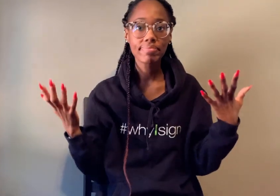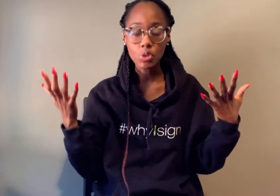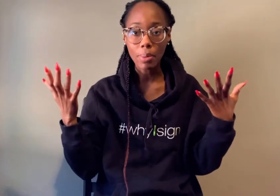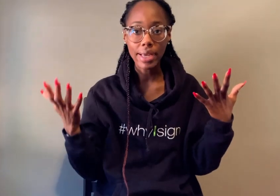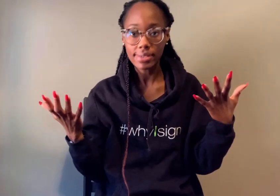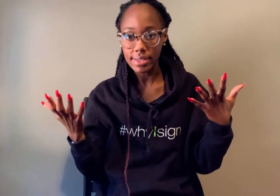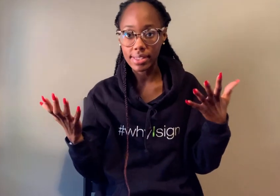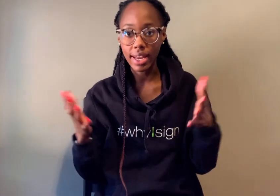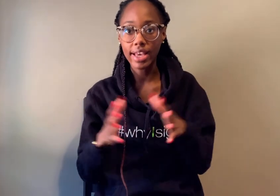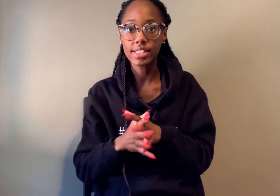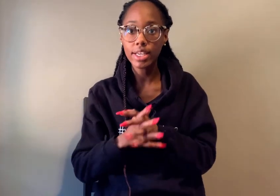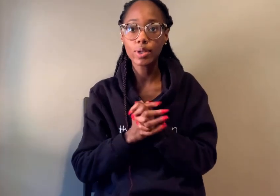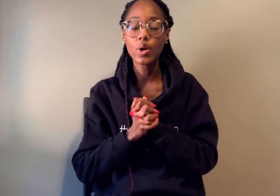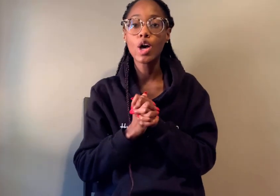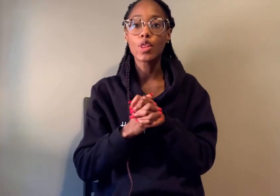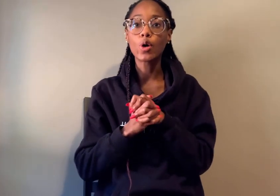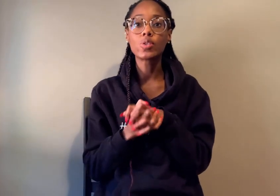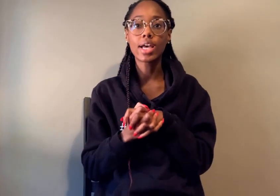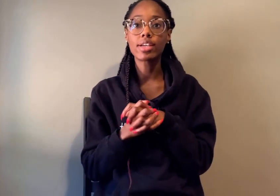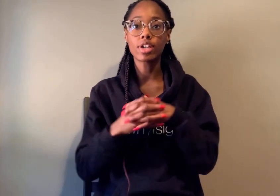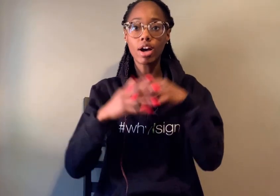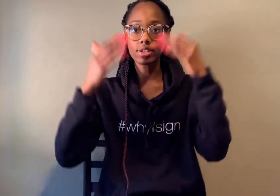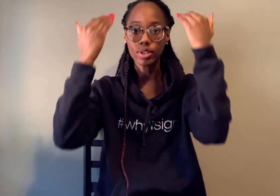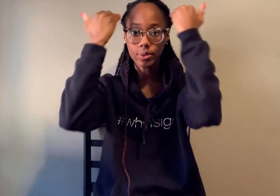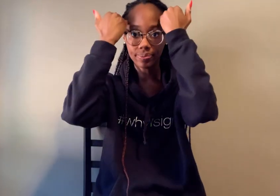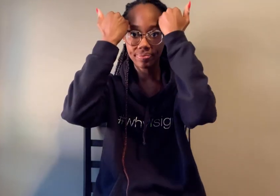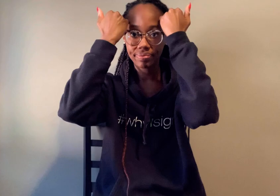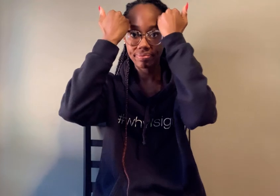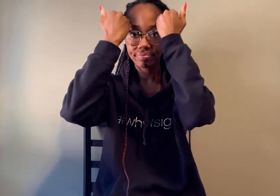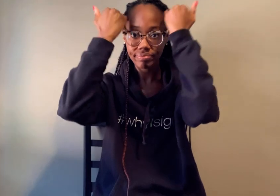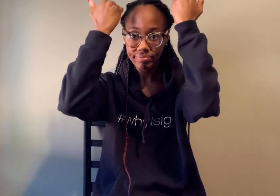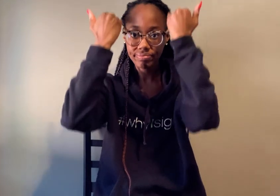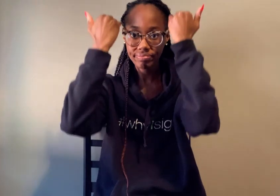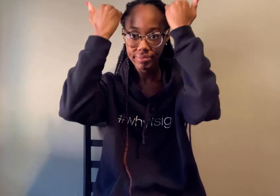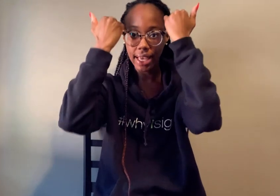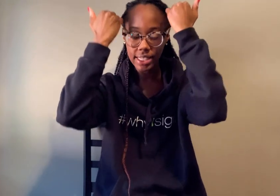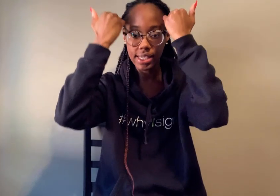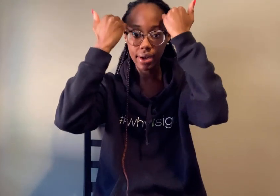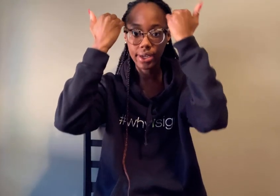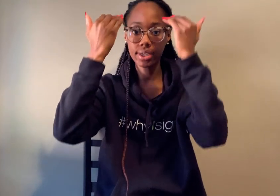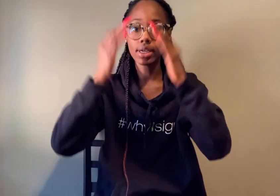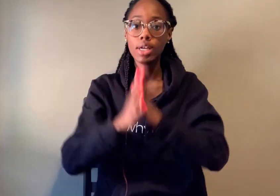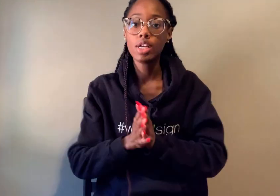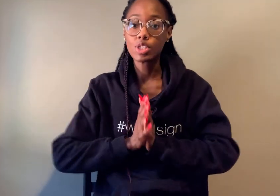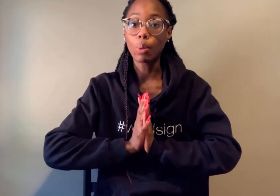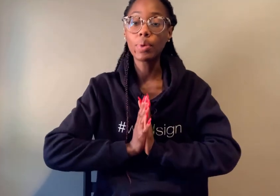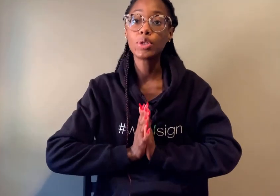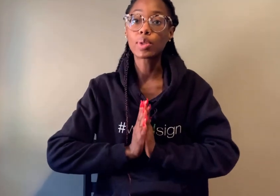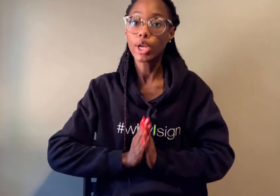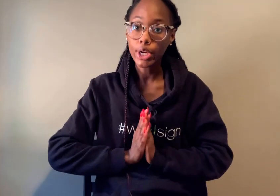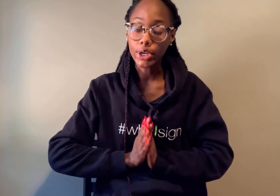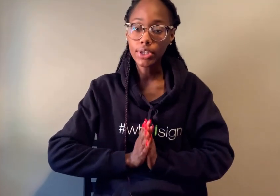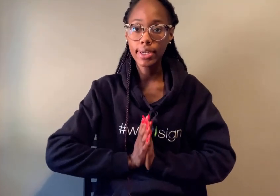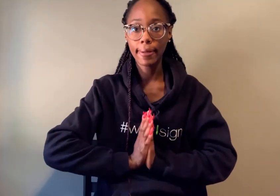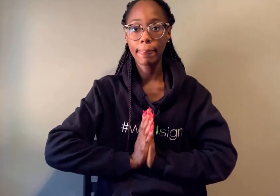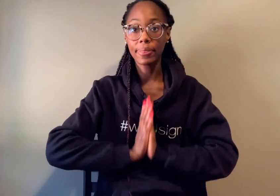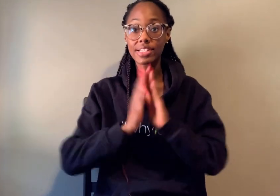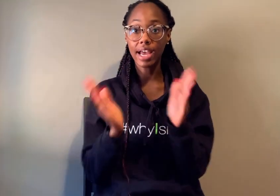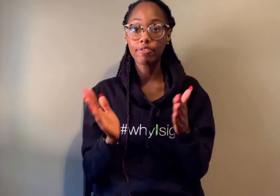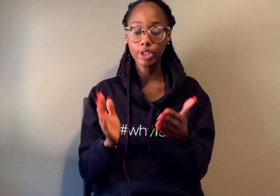it makes sense. In ASL, those signs are also in this area. So when we do learn, the sign for